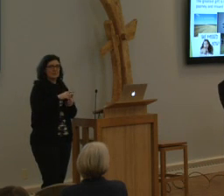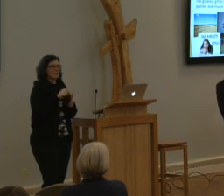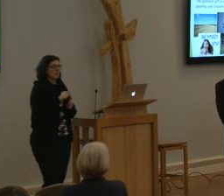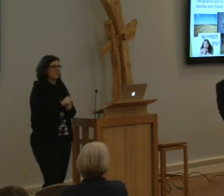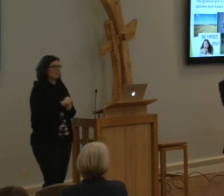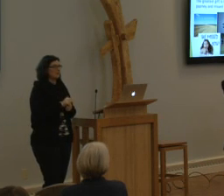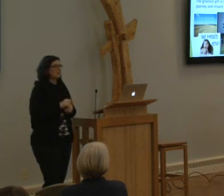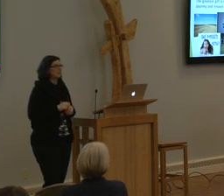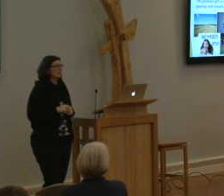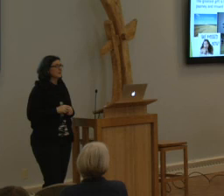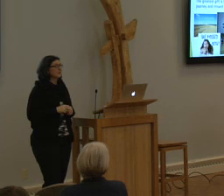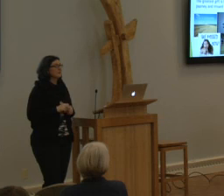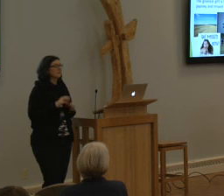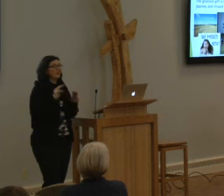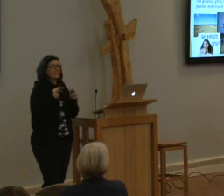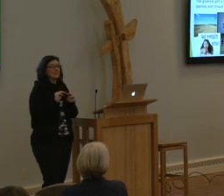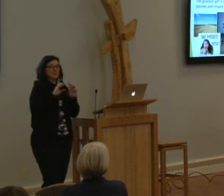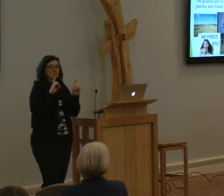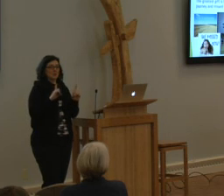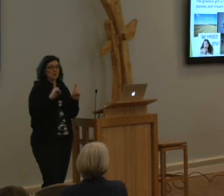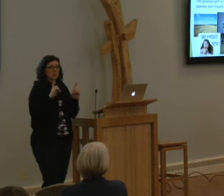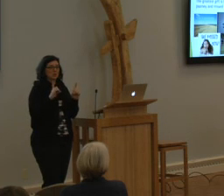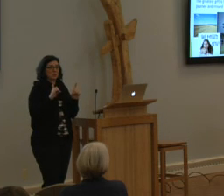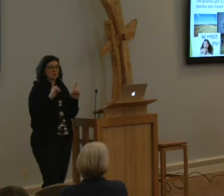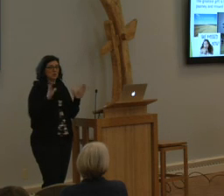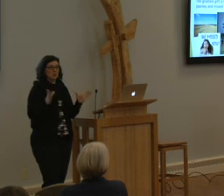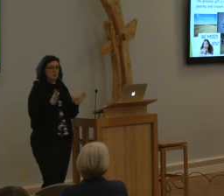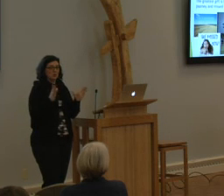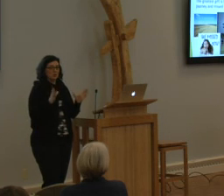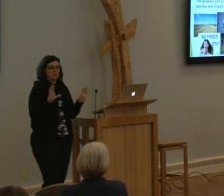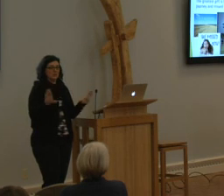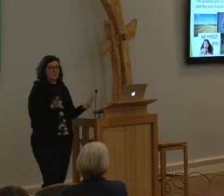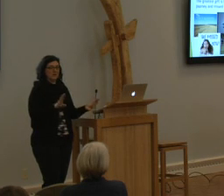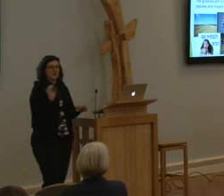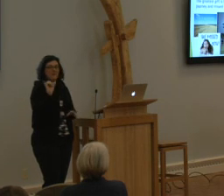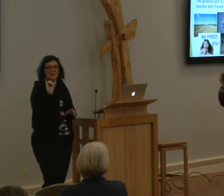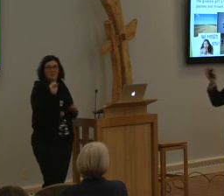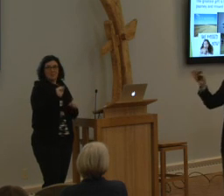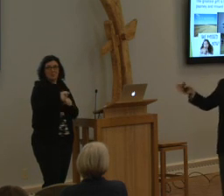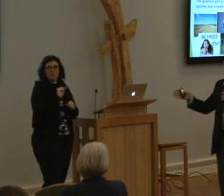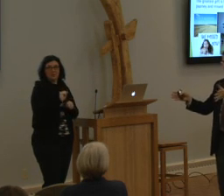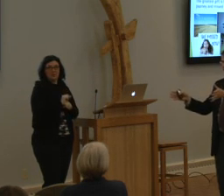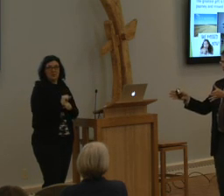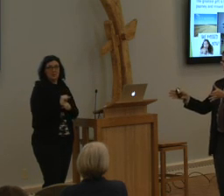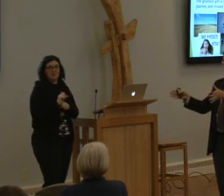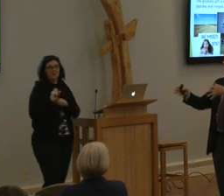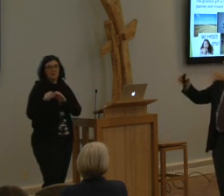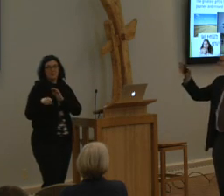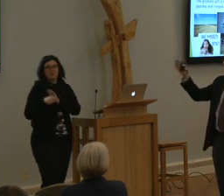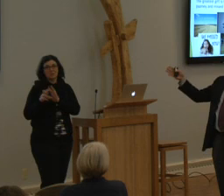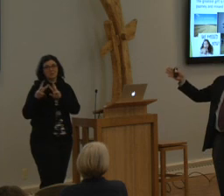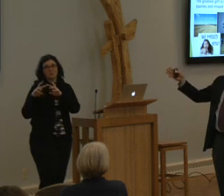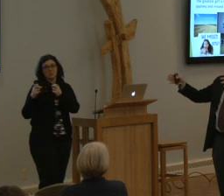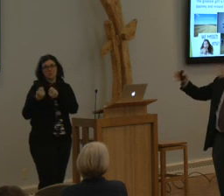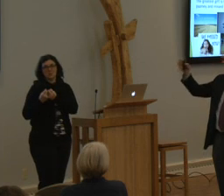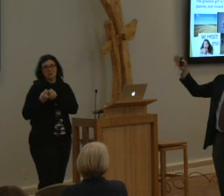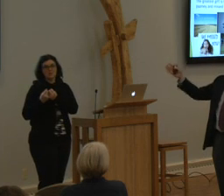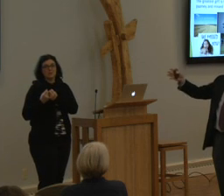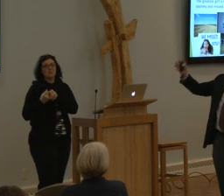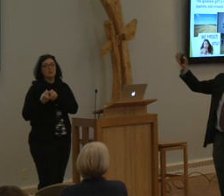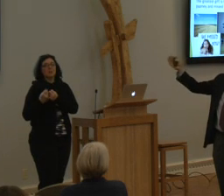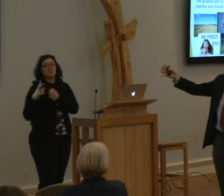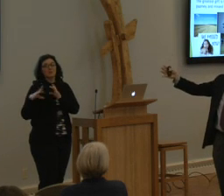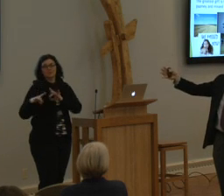Well, at McDonald's, you're encouraged to act like an employee, right? back at the shelter workshop, you take on